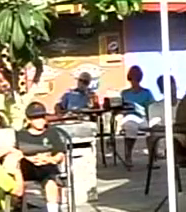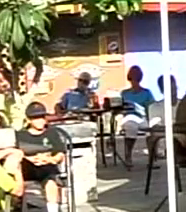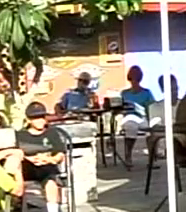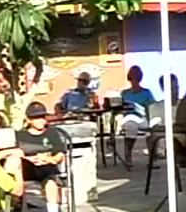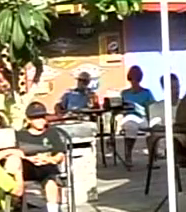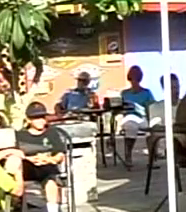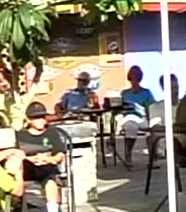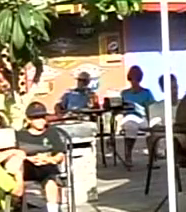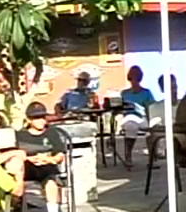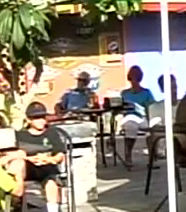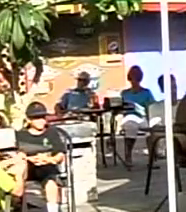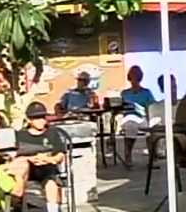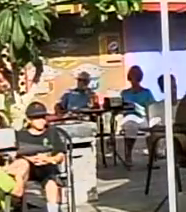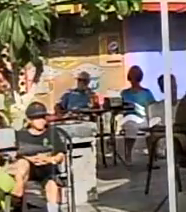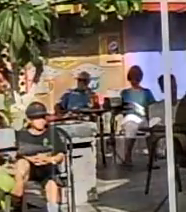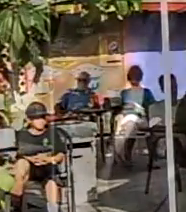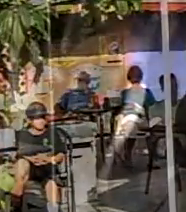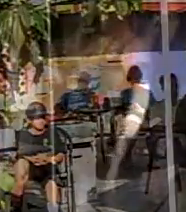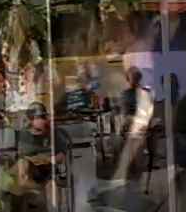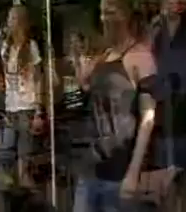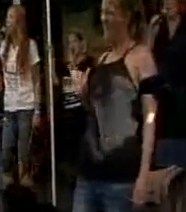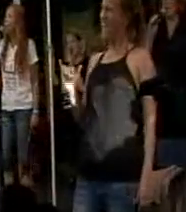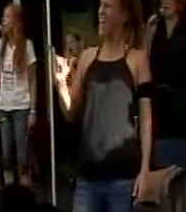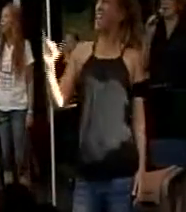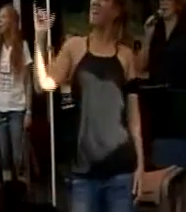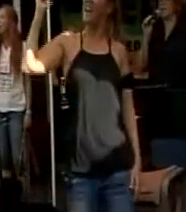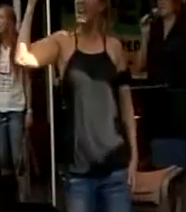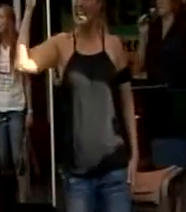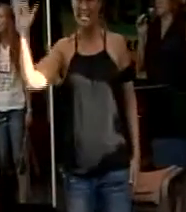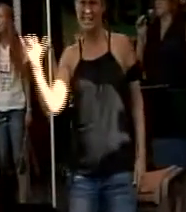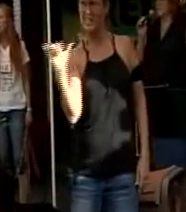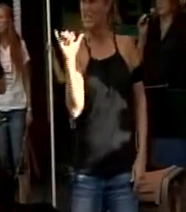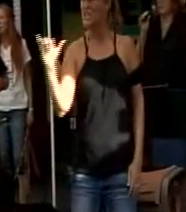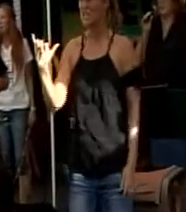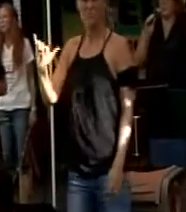God. Age to age he stands.